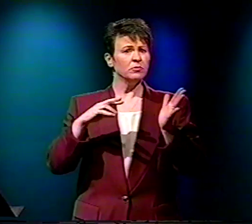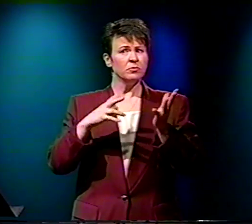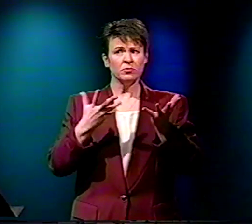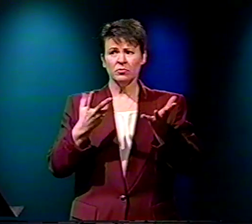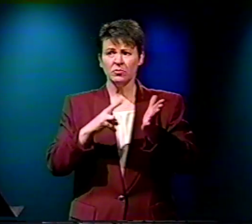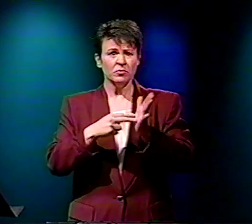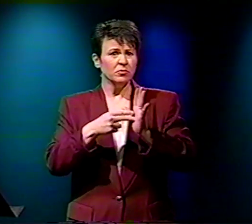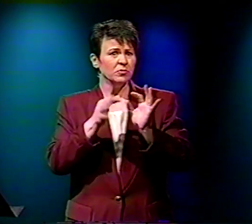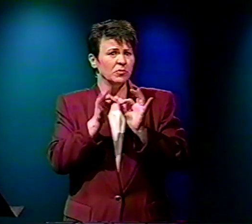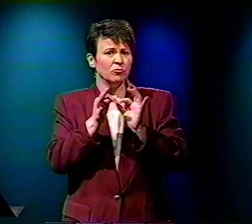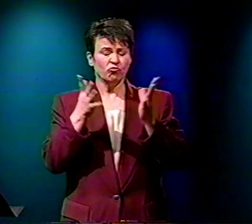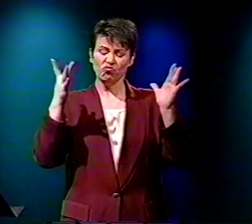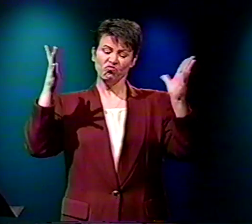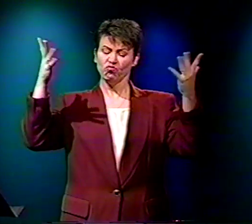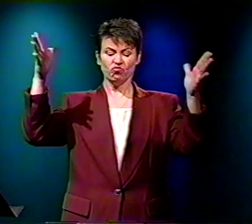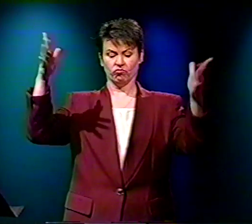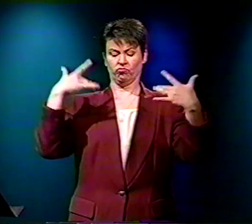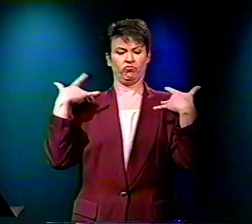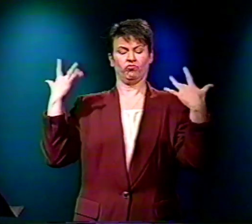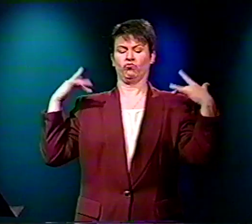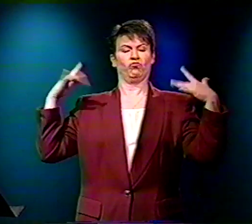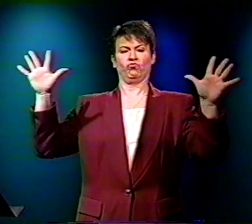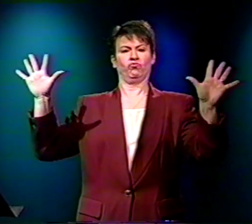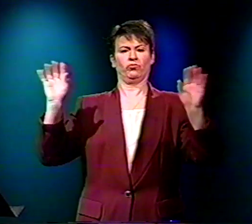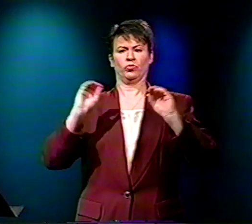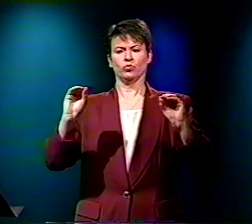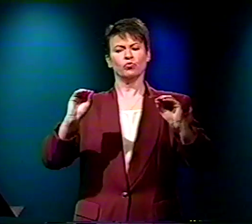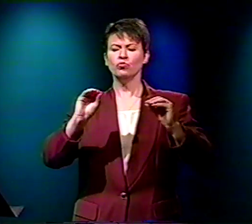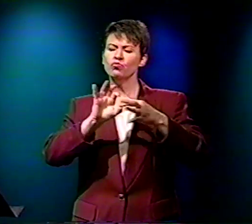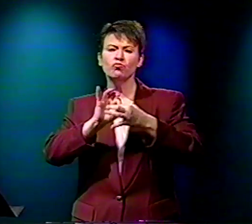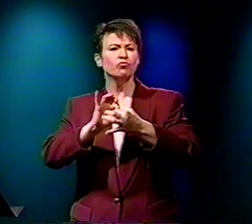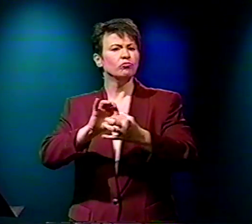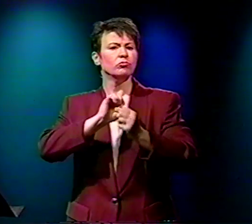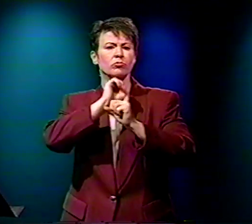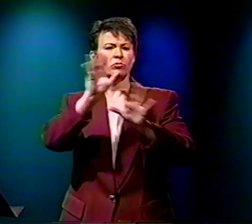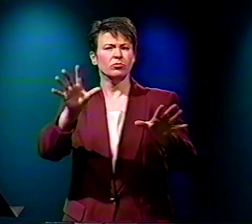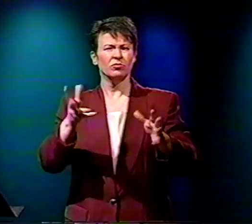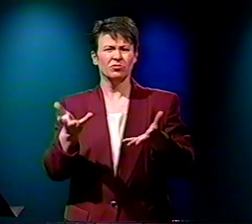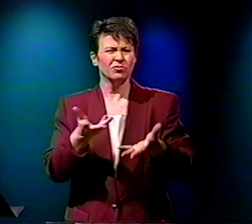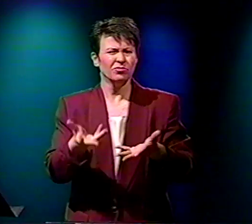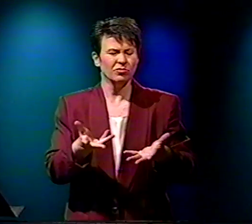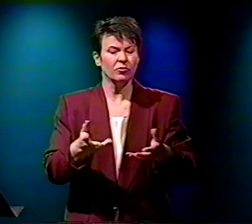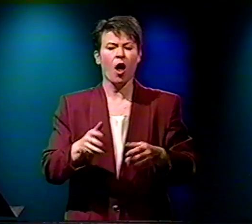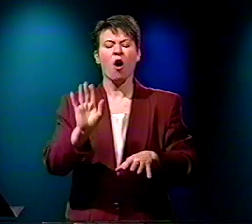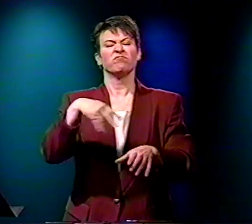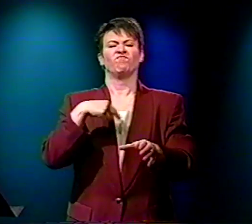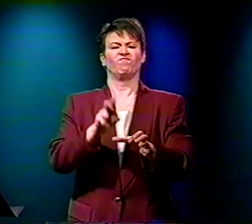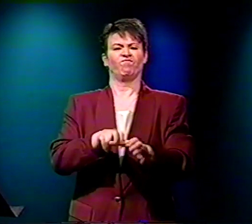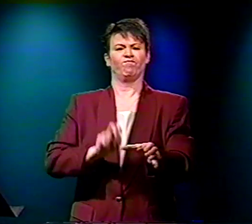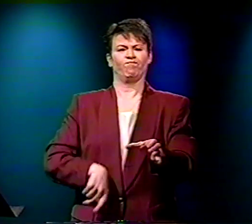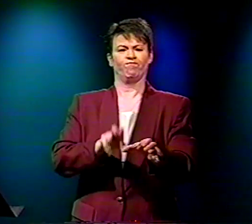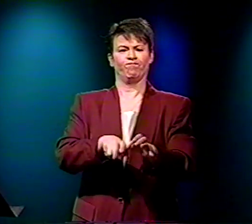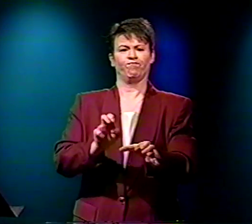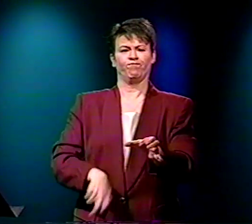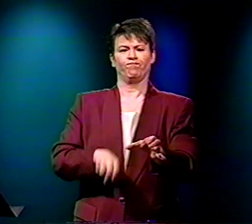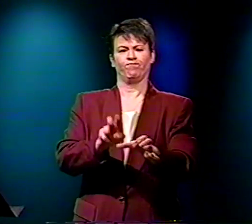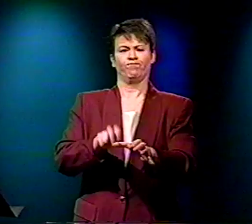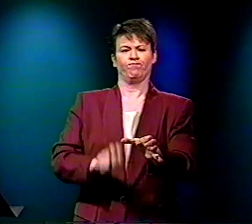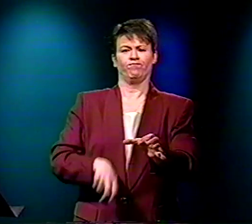hands off. I mean, does that mean that the interpreter is just not, you know, not going to have any relationship or involvement at all? Or the interpreter might say, you know,